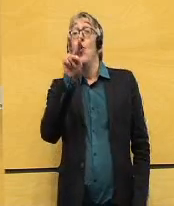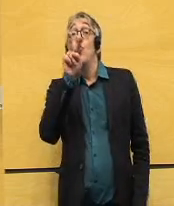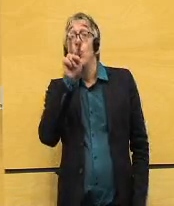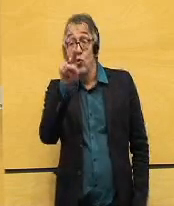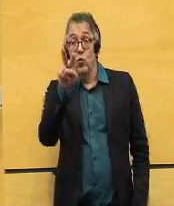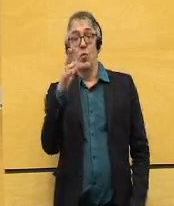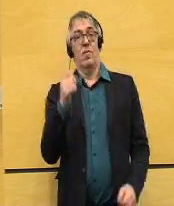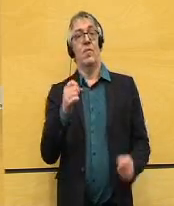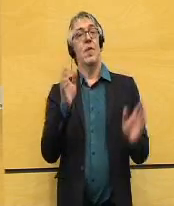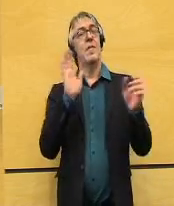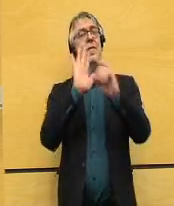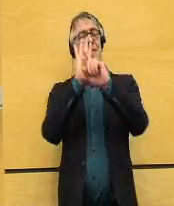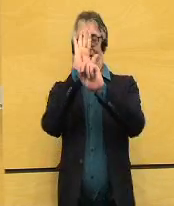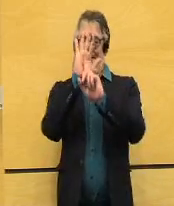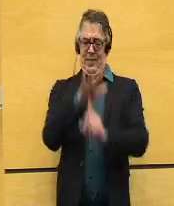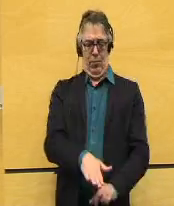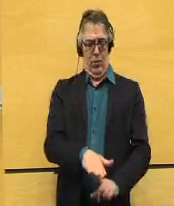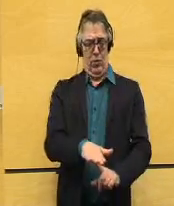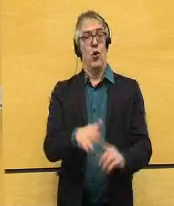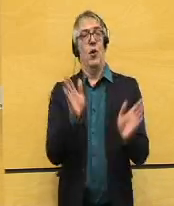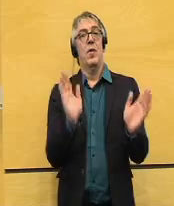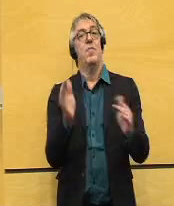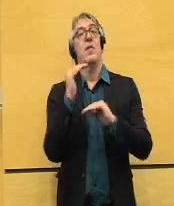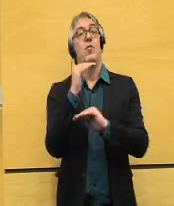discrimination. And the definition is this: